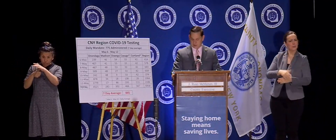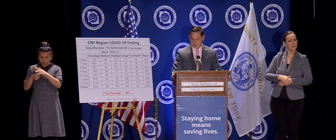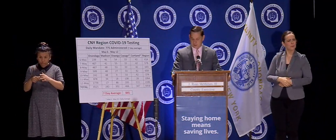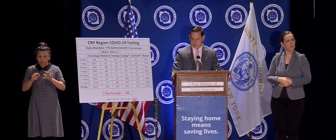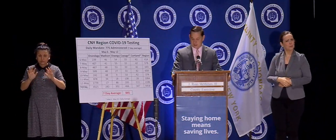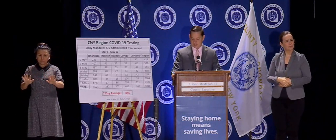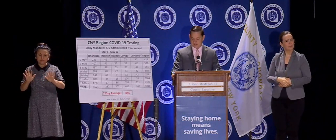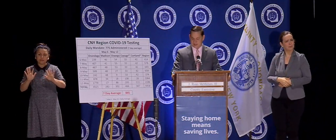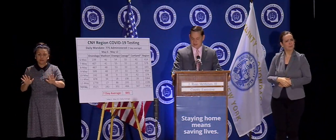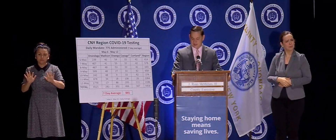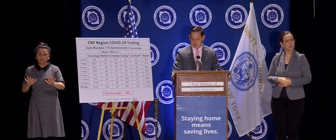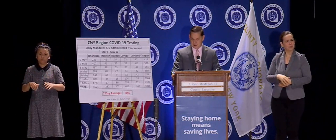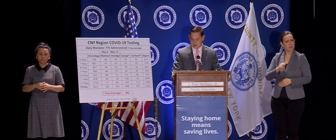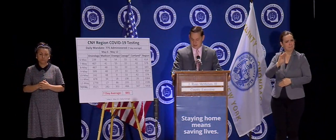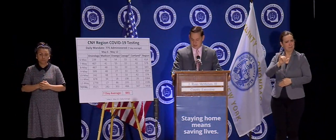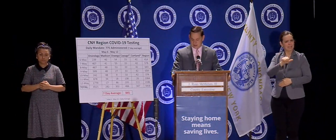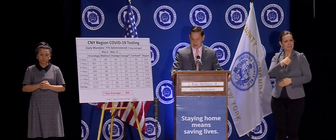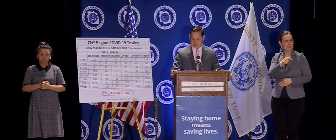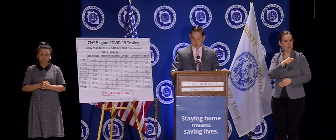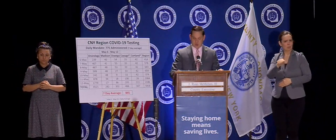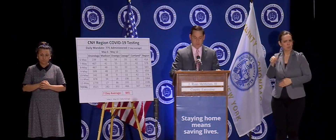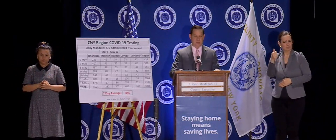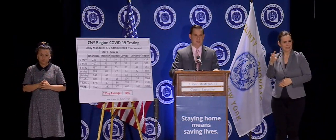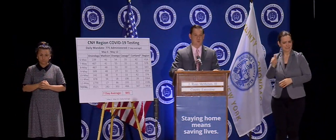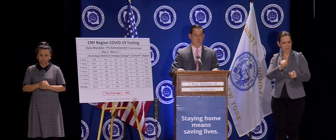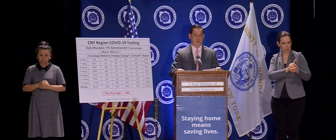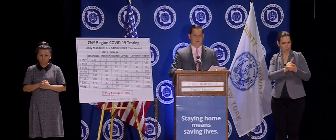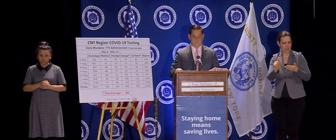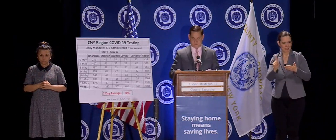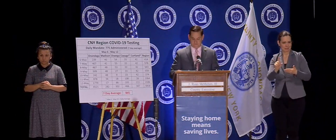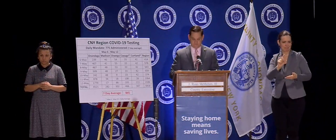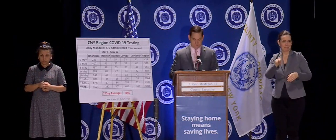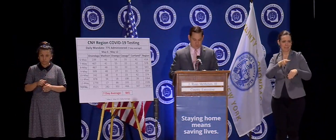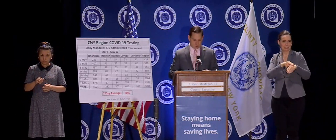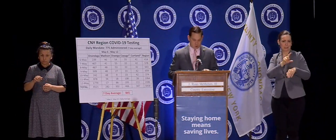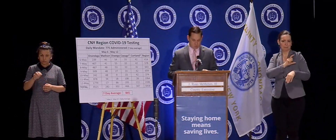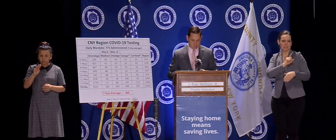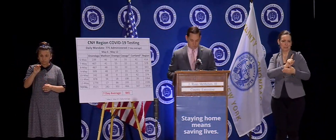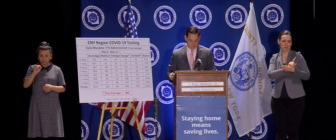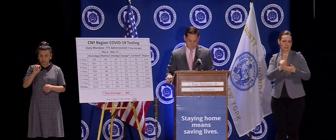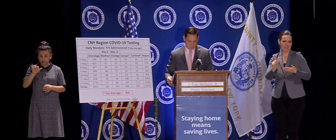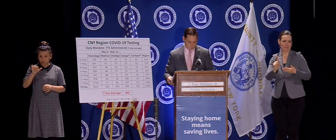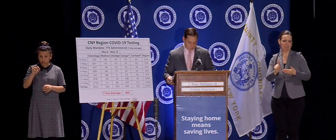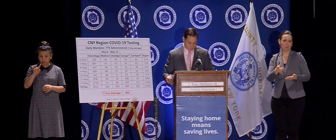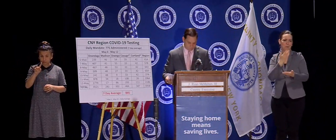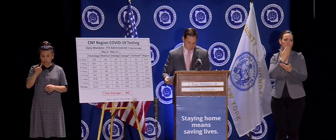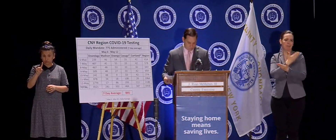May 10th to May 16th is National Police Week. Thank you.